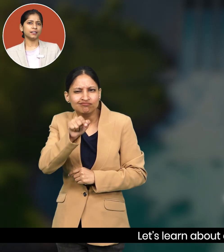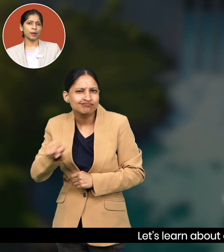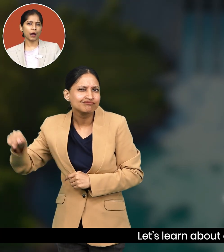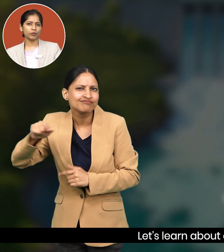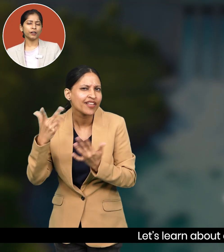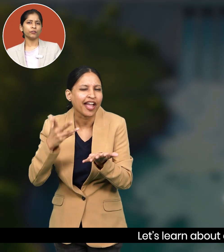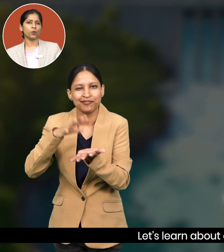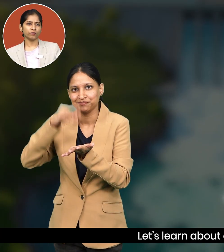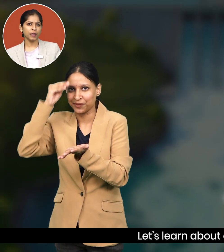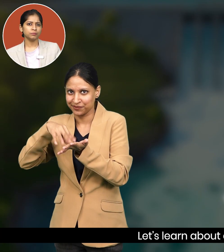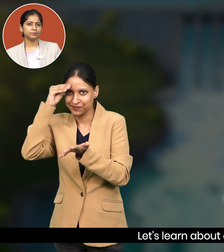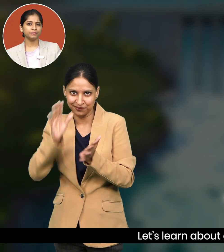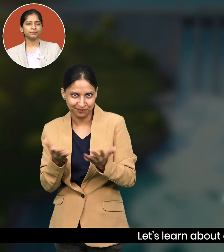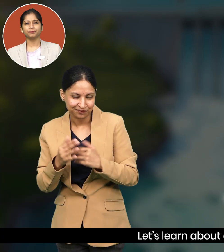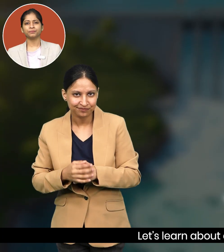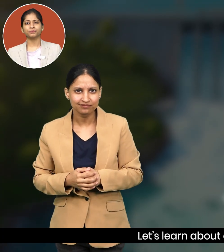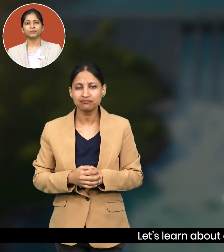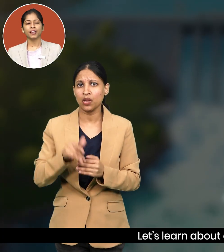Let's learn about a few of them.